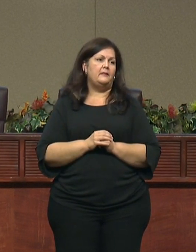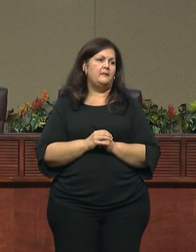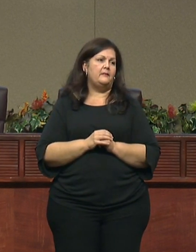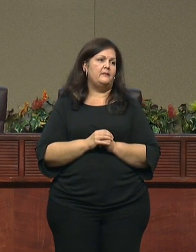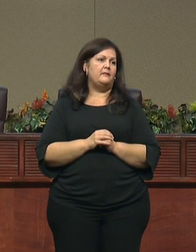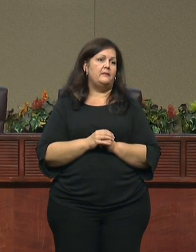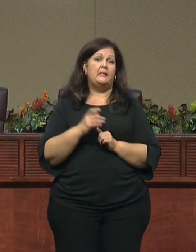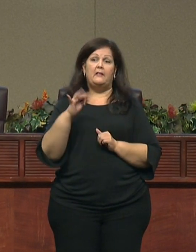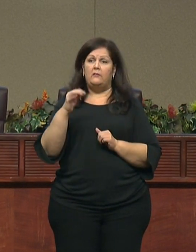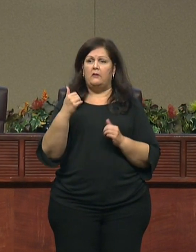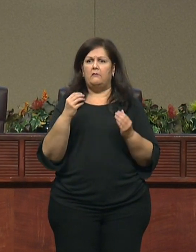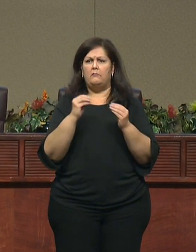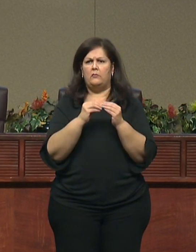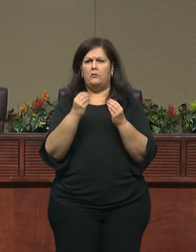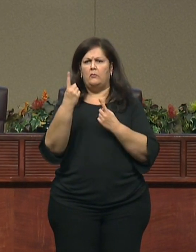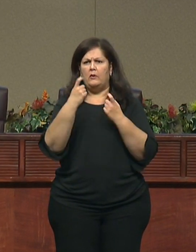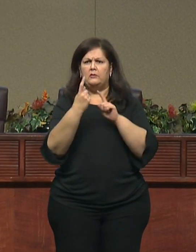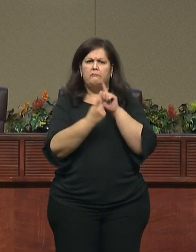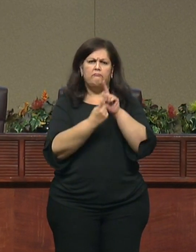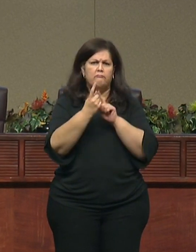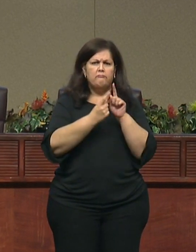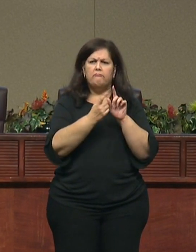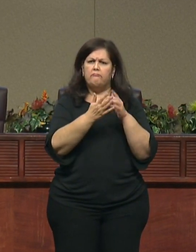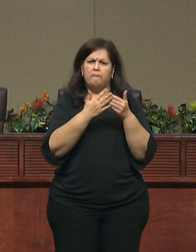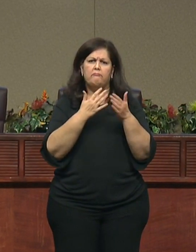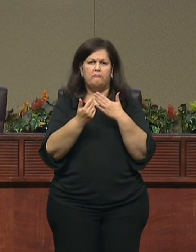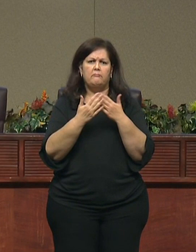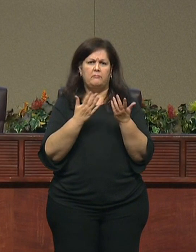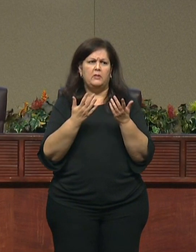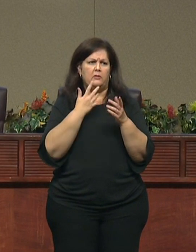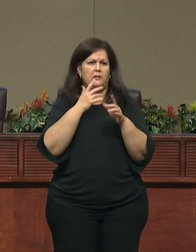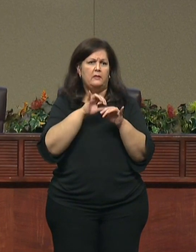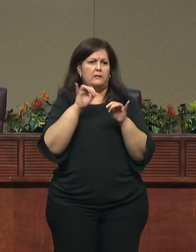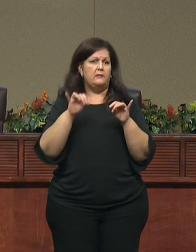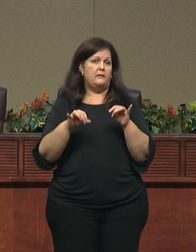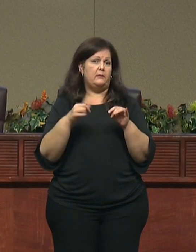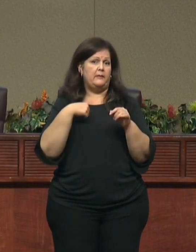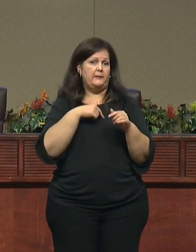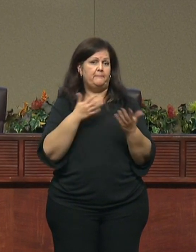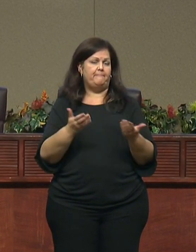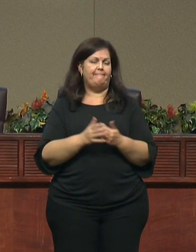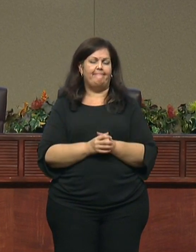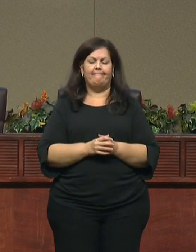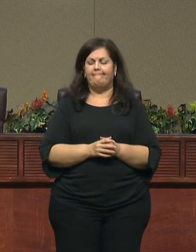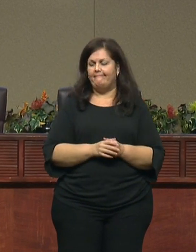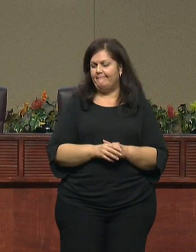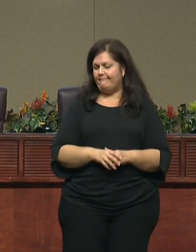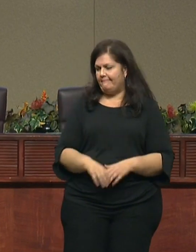questions for one-on-ones, different members of our staff are available for that. All right.